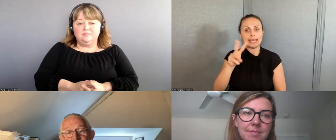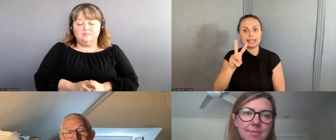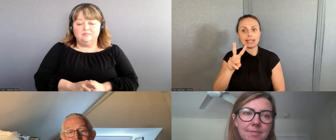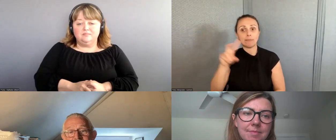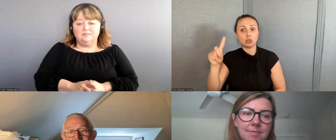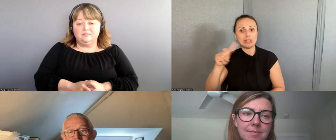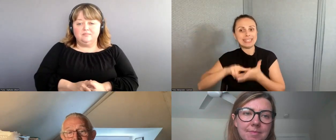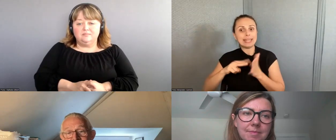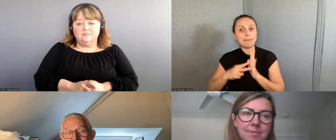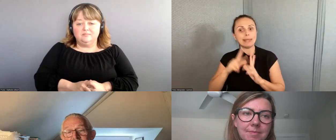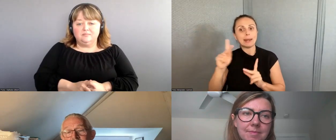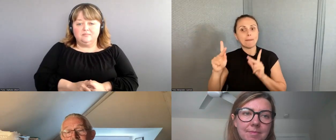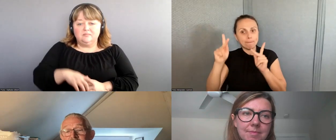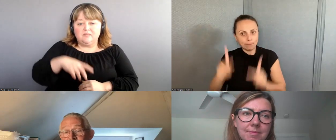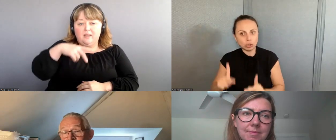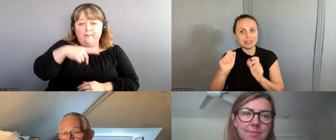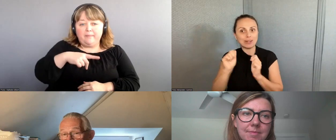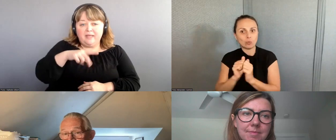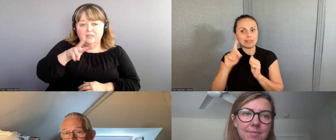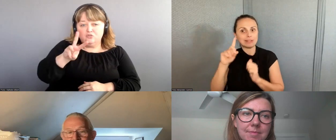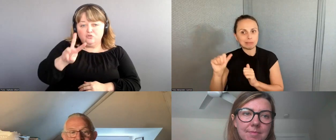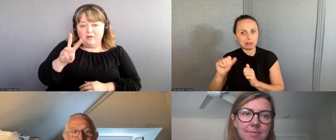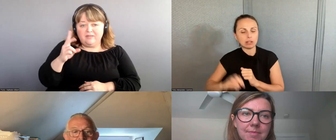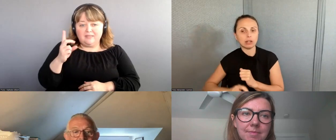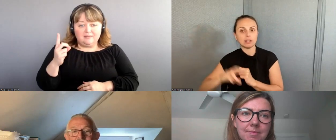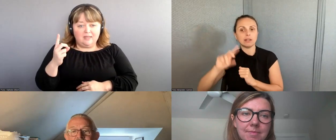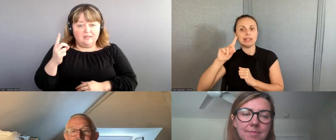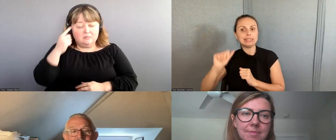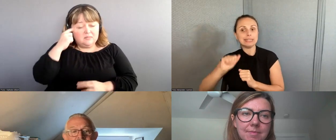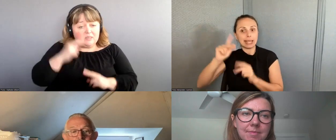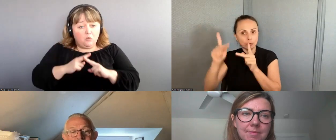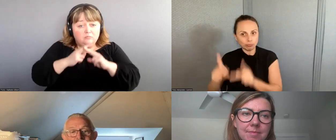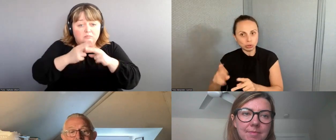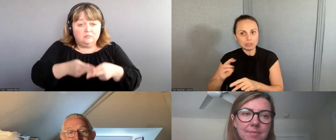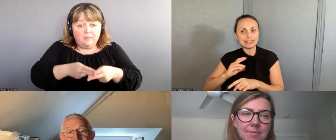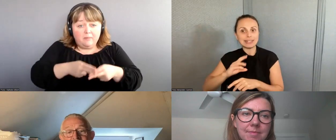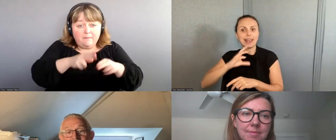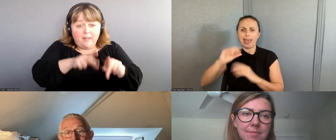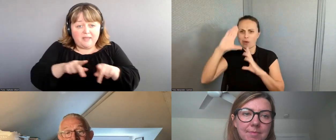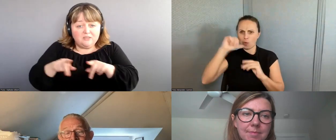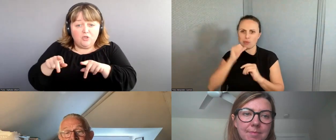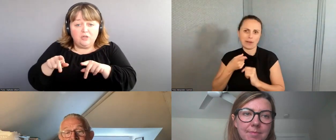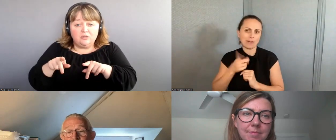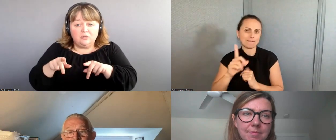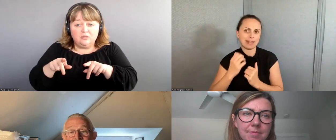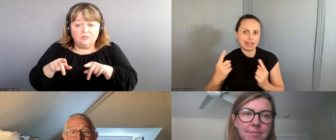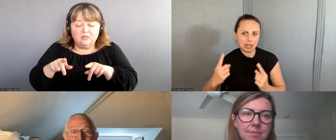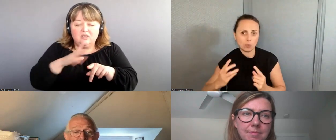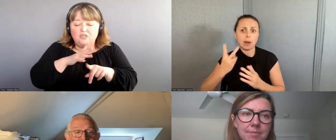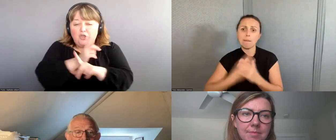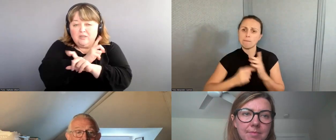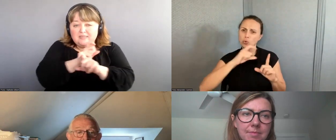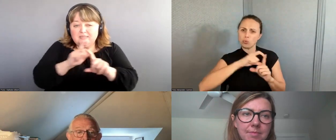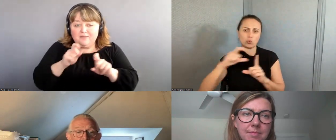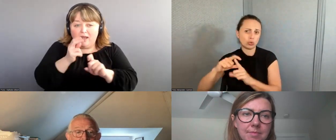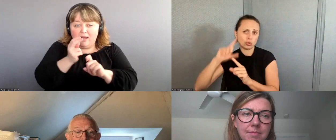describe persons with disabilities, disabled persons, and hope not to offend anyone as both terms are